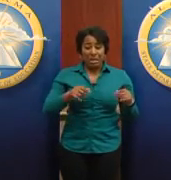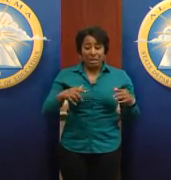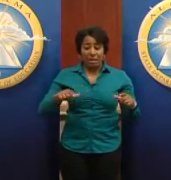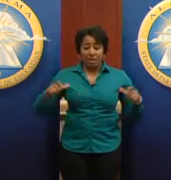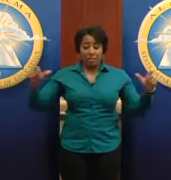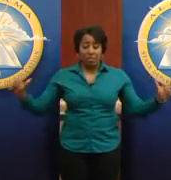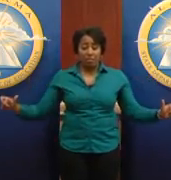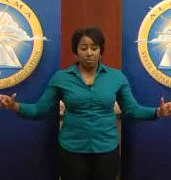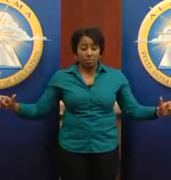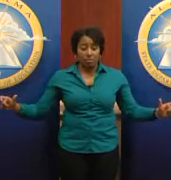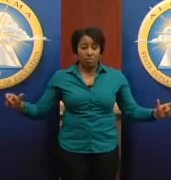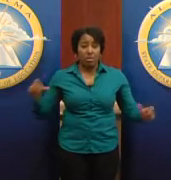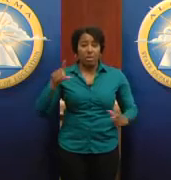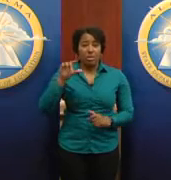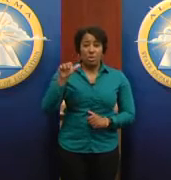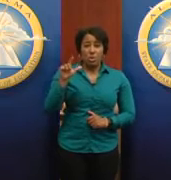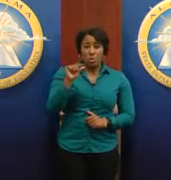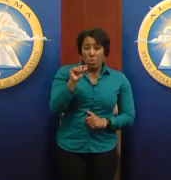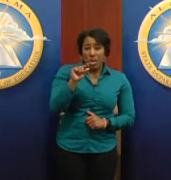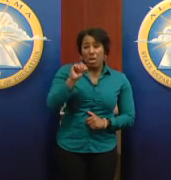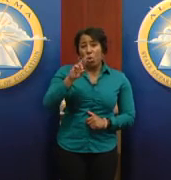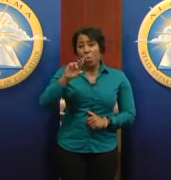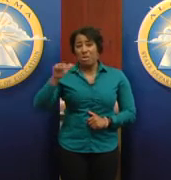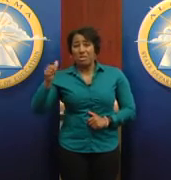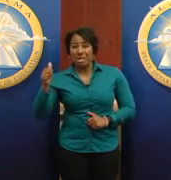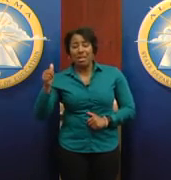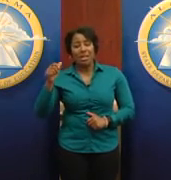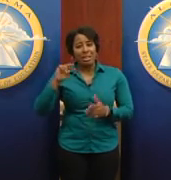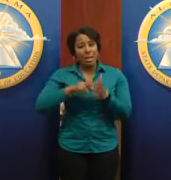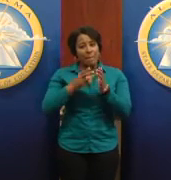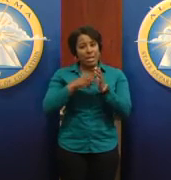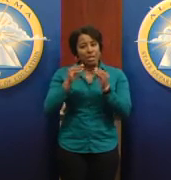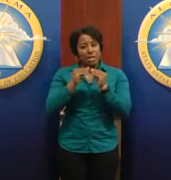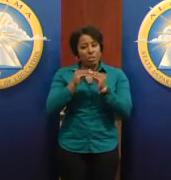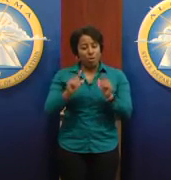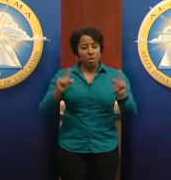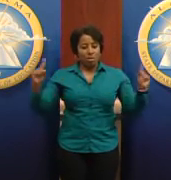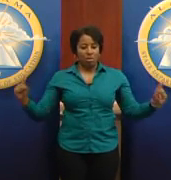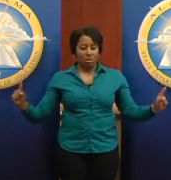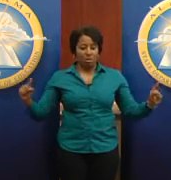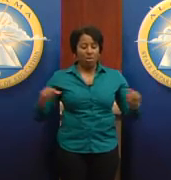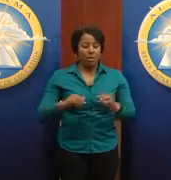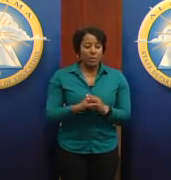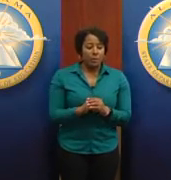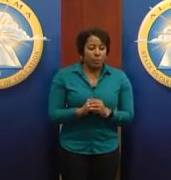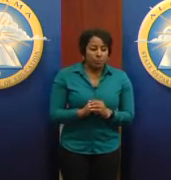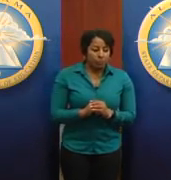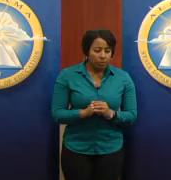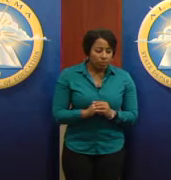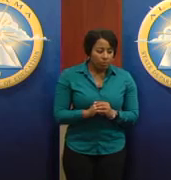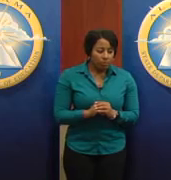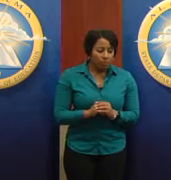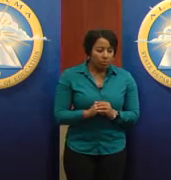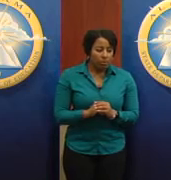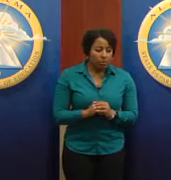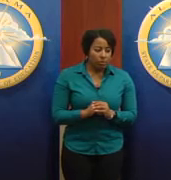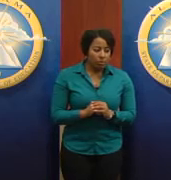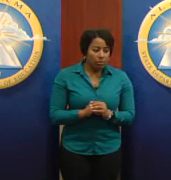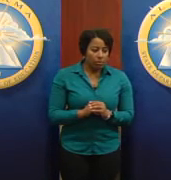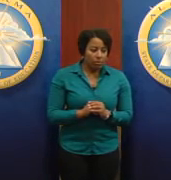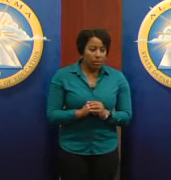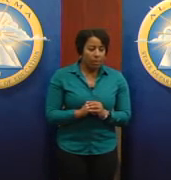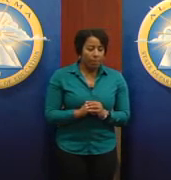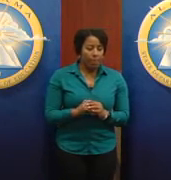10, then people can be more spread apart. You can also limit. I've been to many football games, and every time I go,